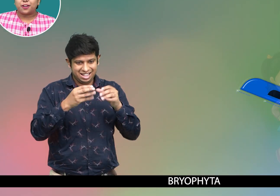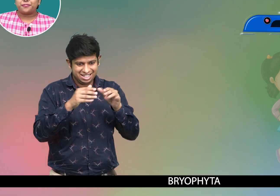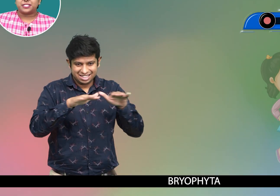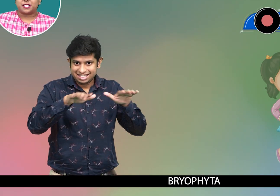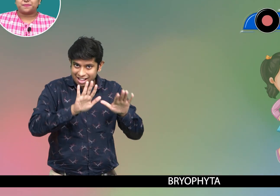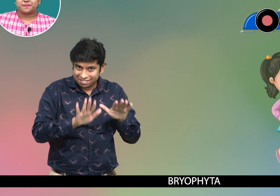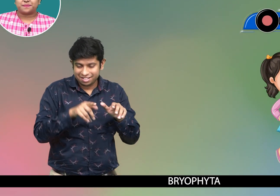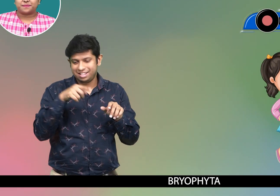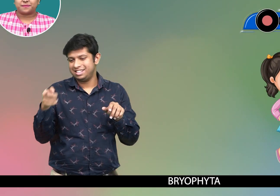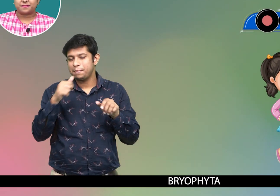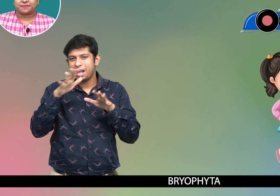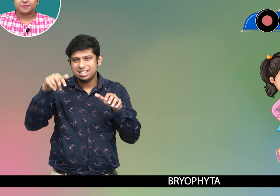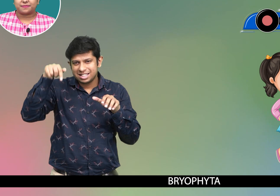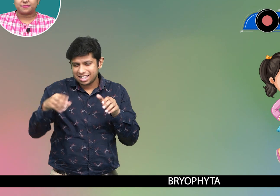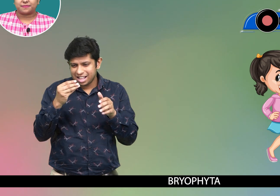Bryophyta.